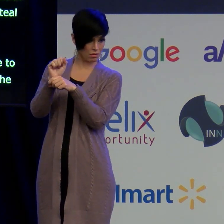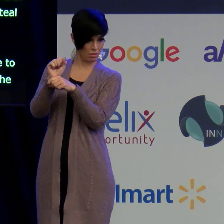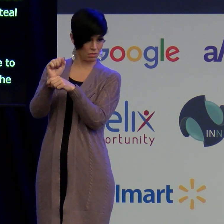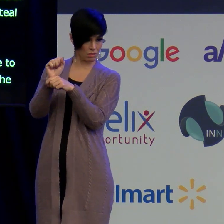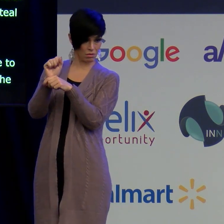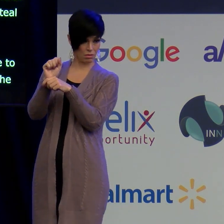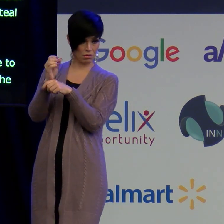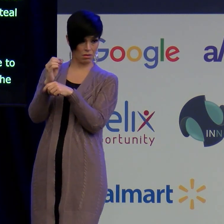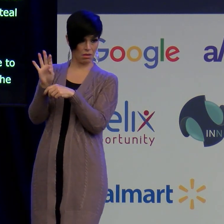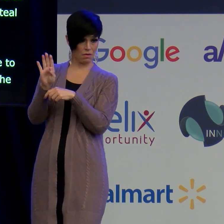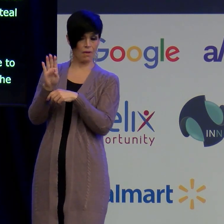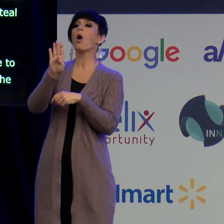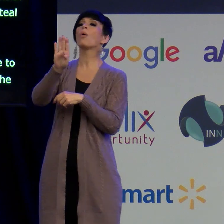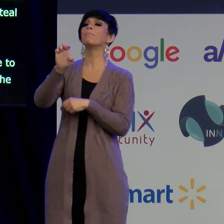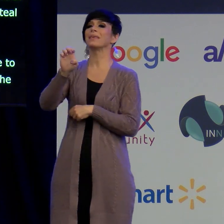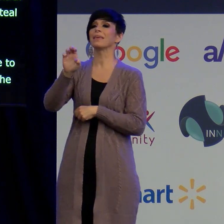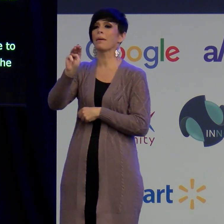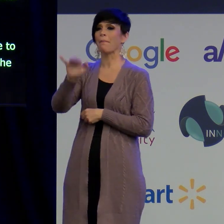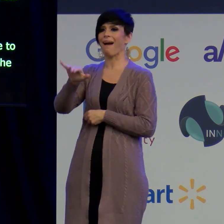Who's using Be My Eyes?